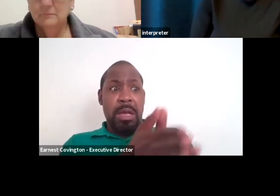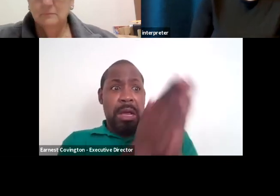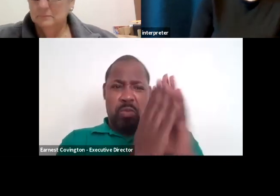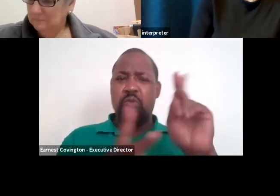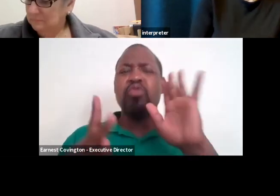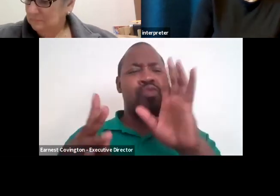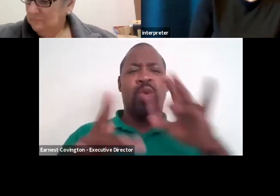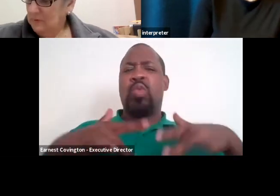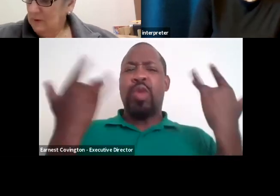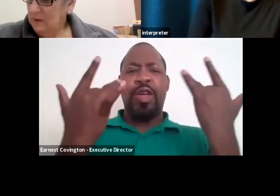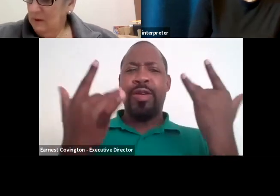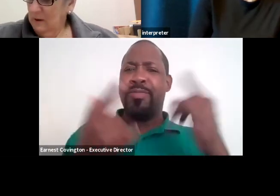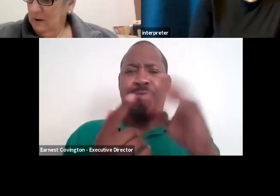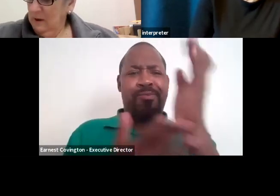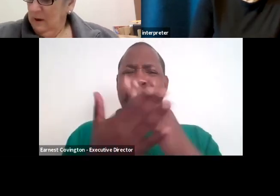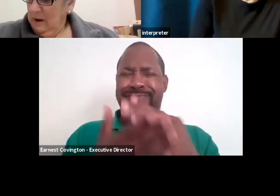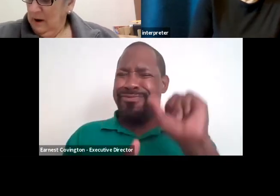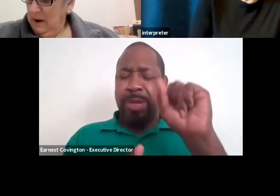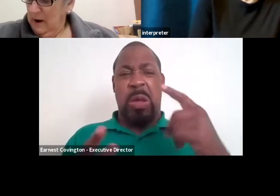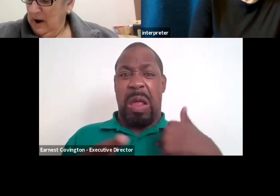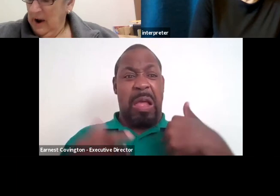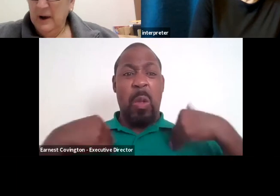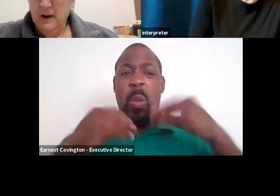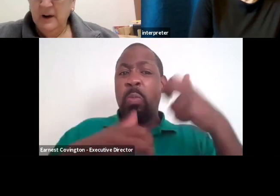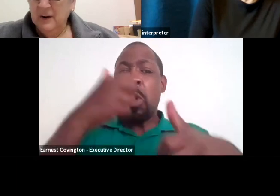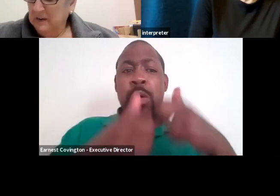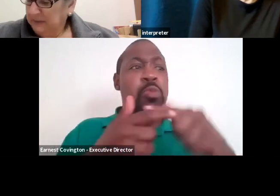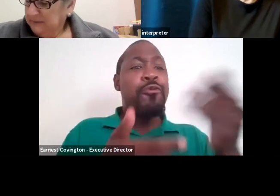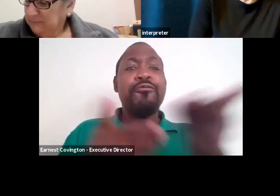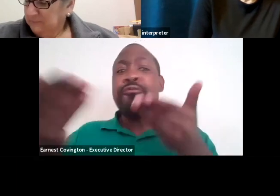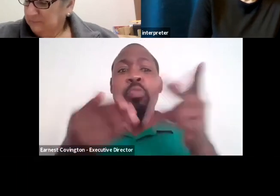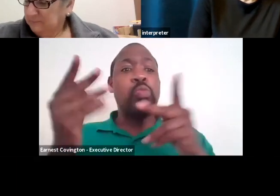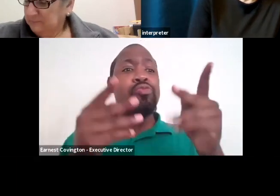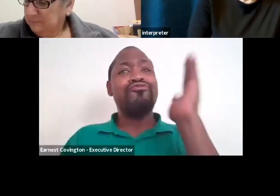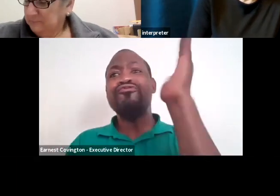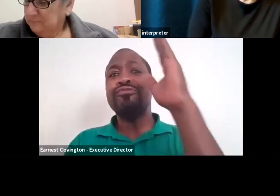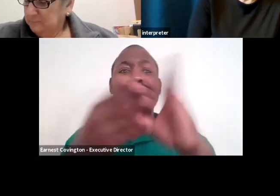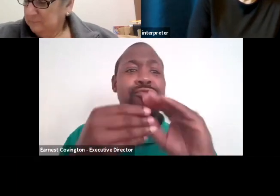Yeah, I think there's some people who I could ask who would be happy to do it.